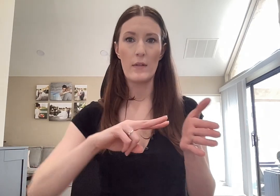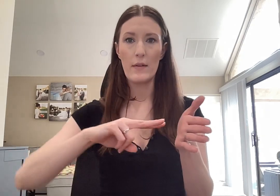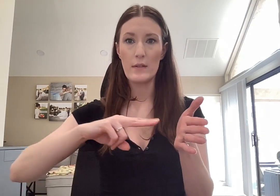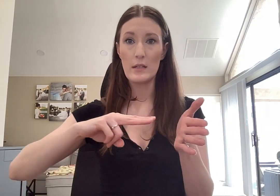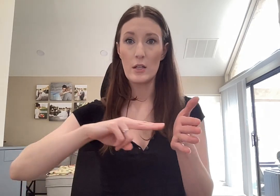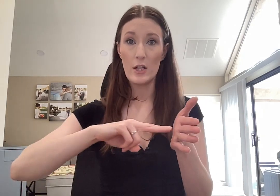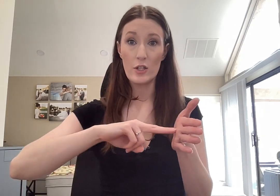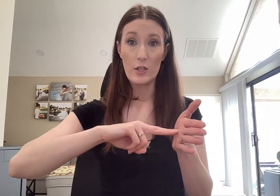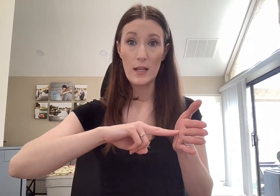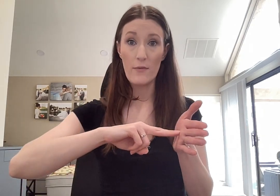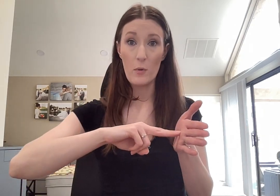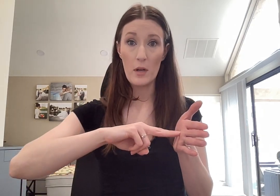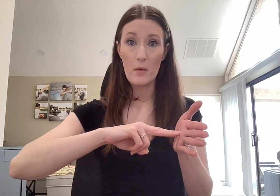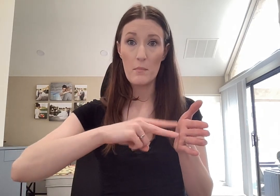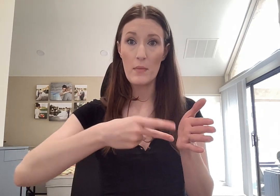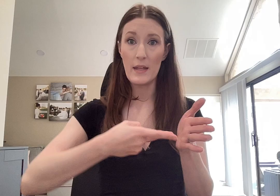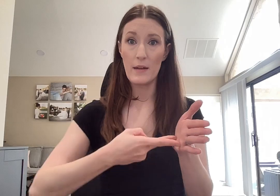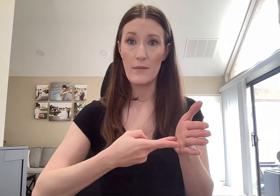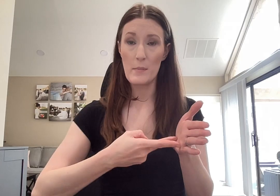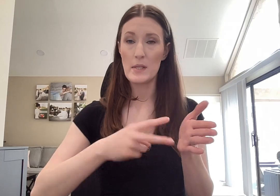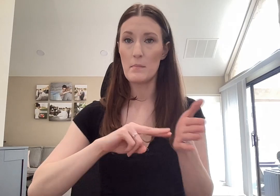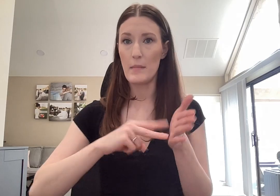life? It starts like fork, but then it flips. Meaning.